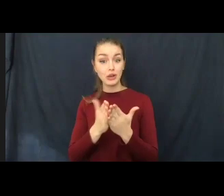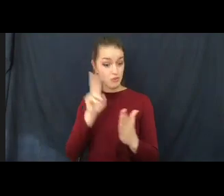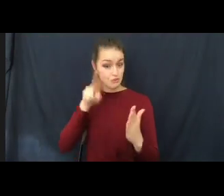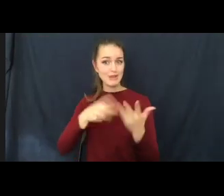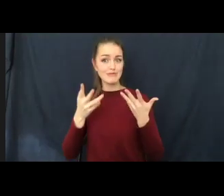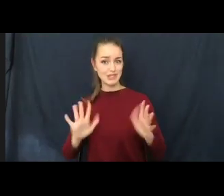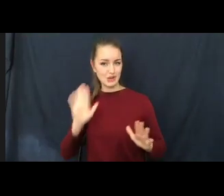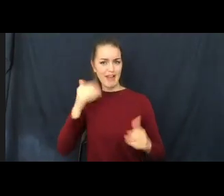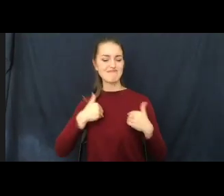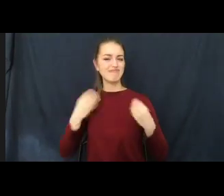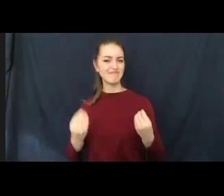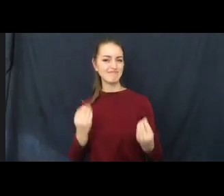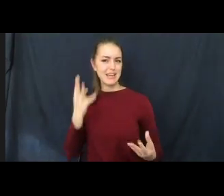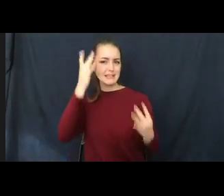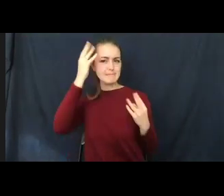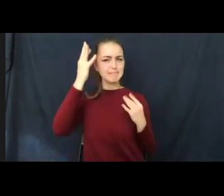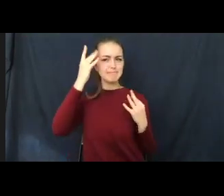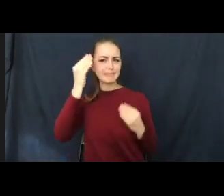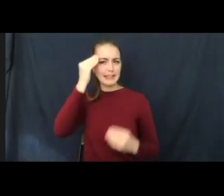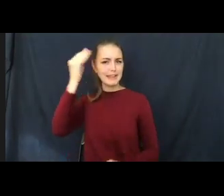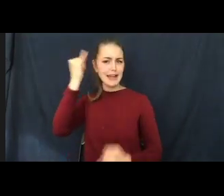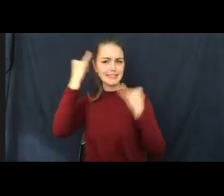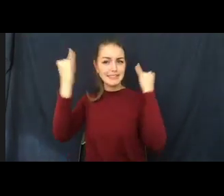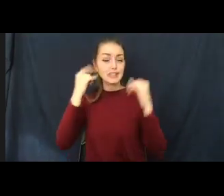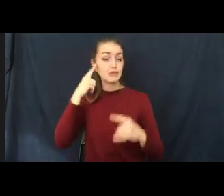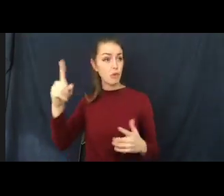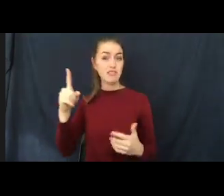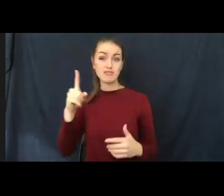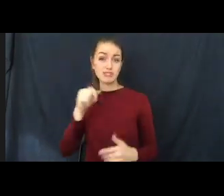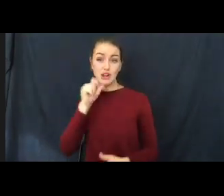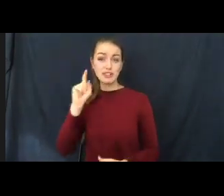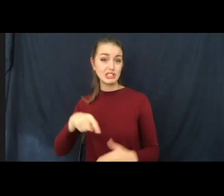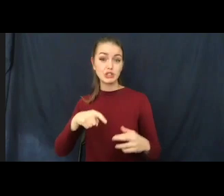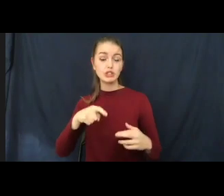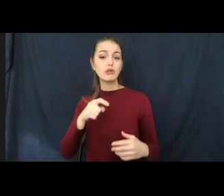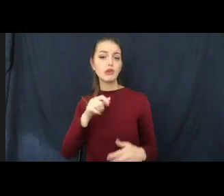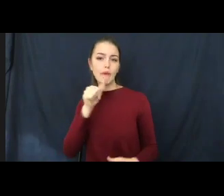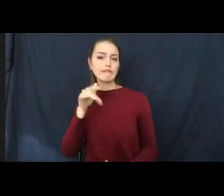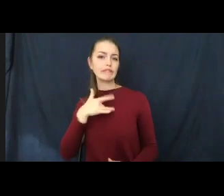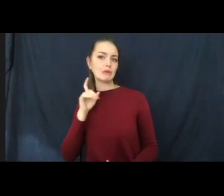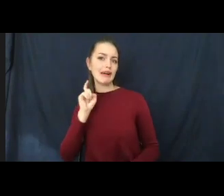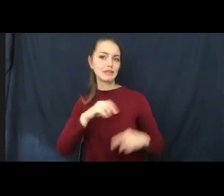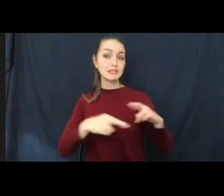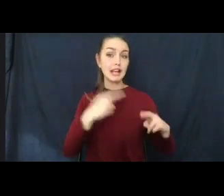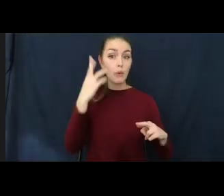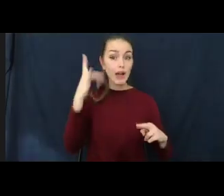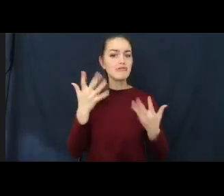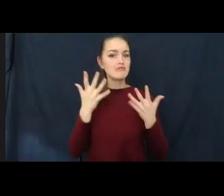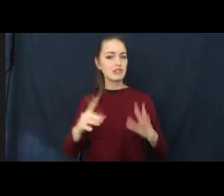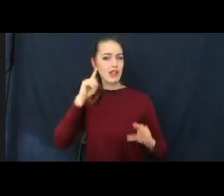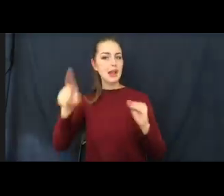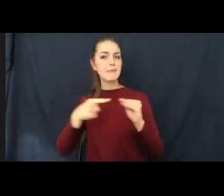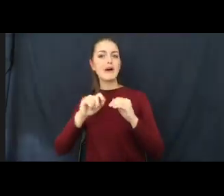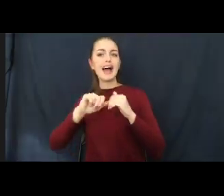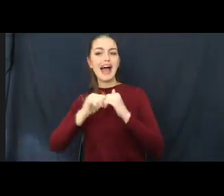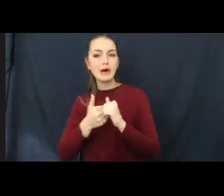how to not even get to the point where you have to recycle because you've thought about ways to